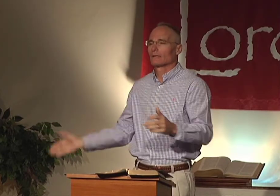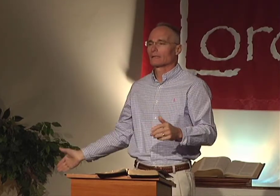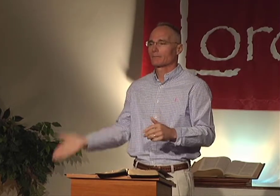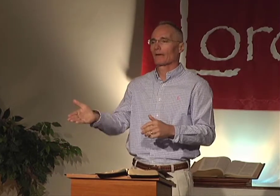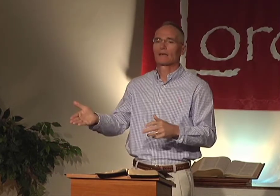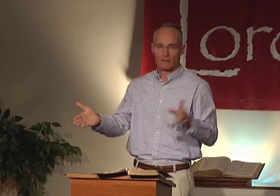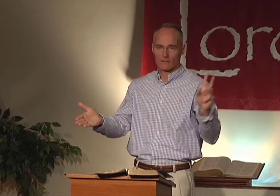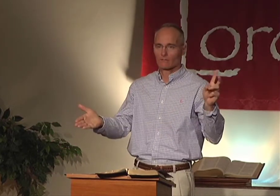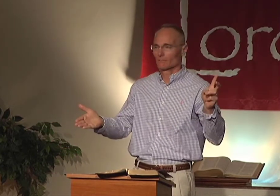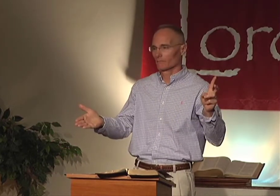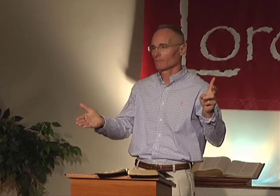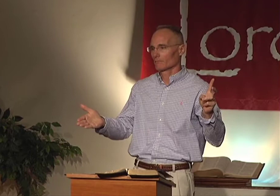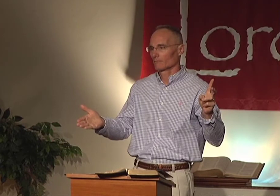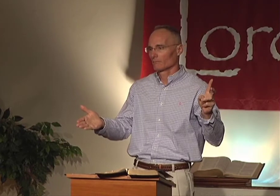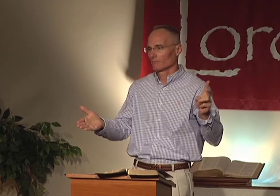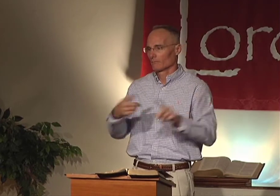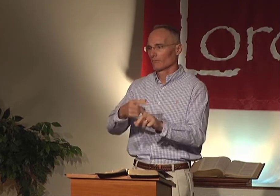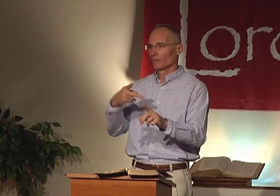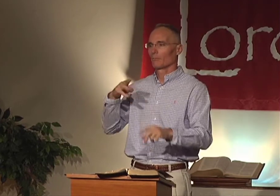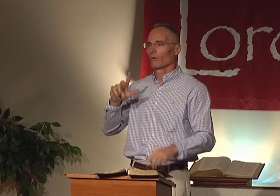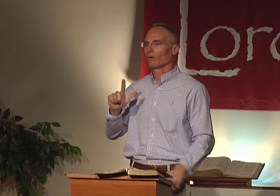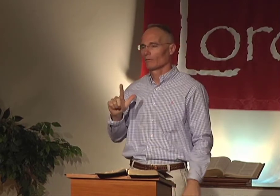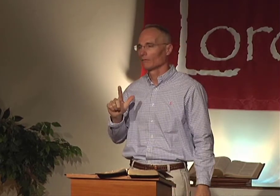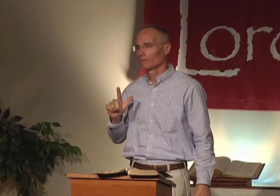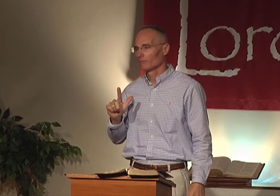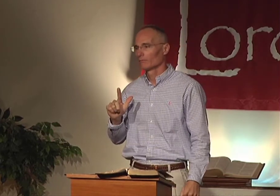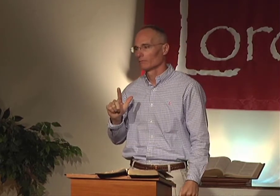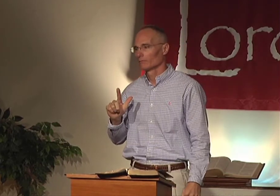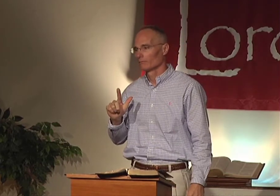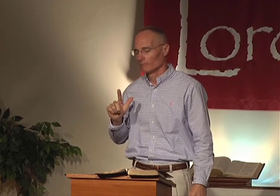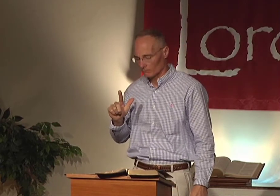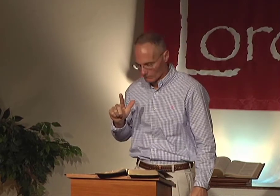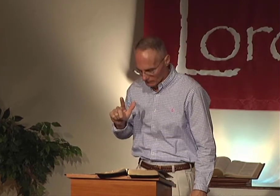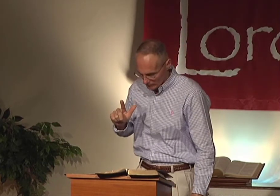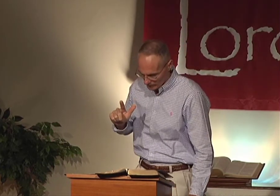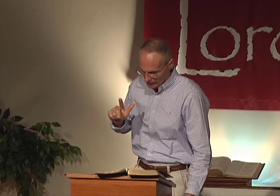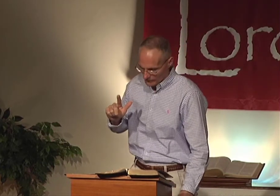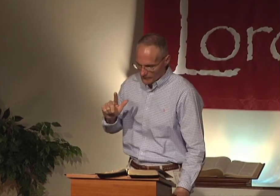they have earned a spanking, so to speak, from Paul.